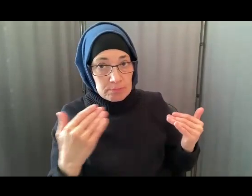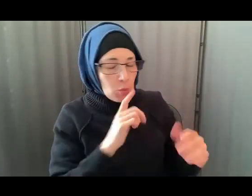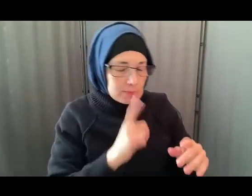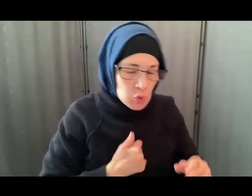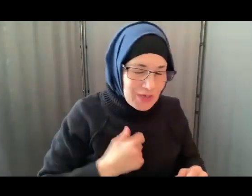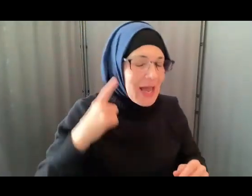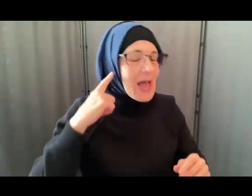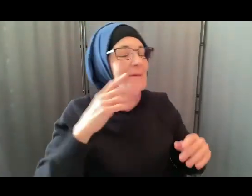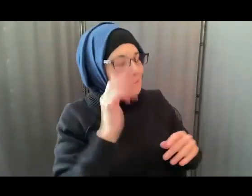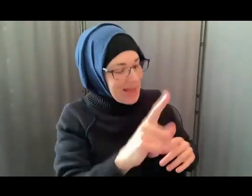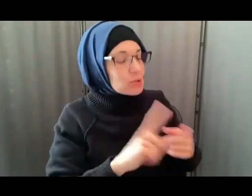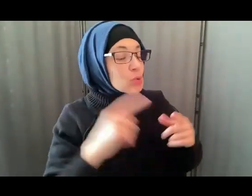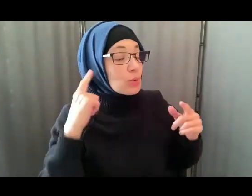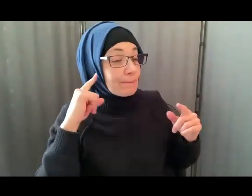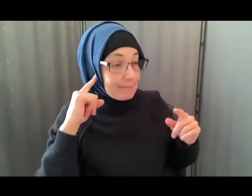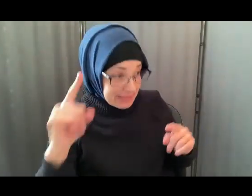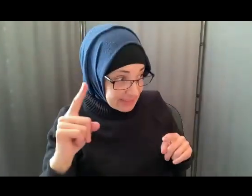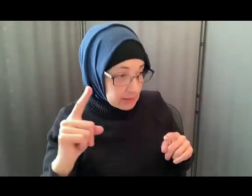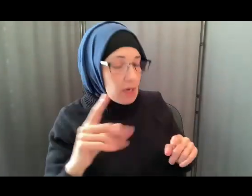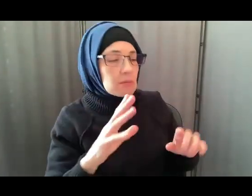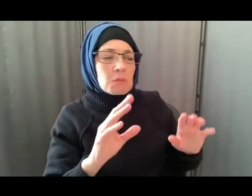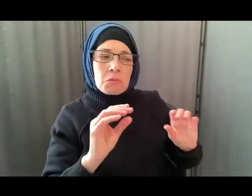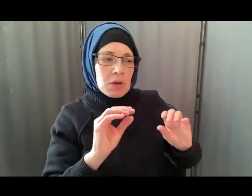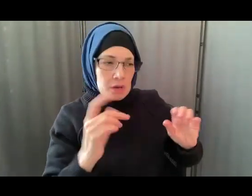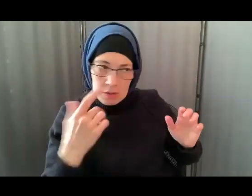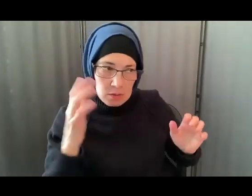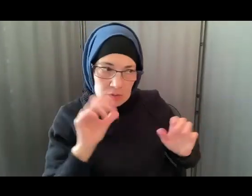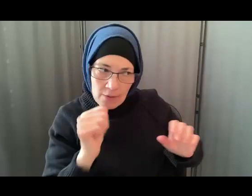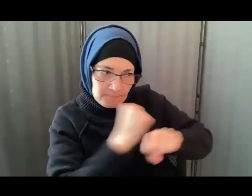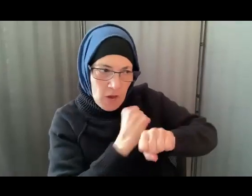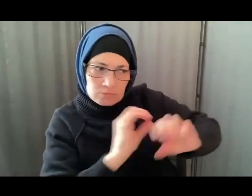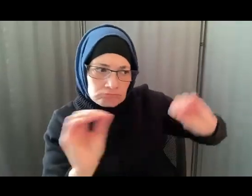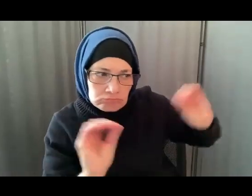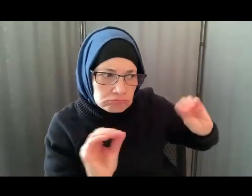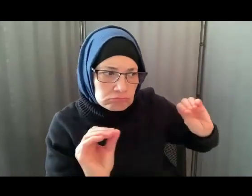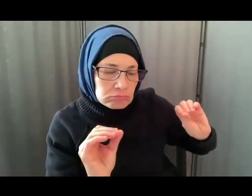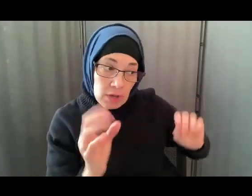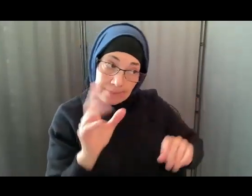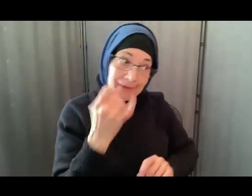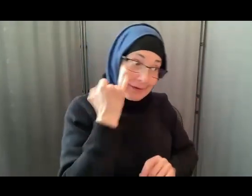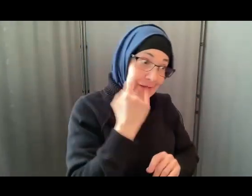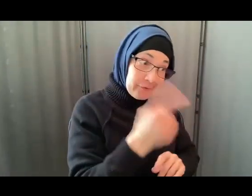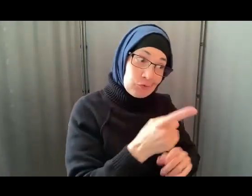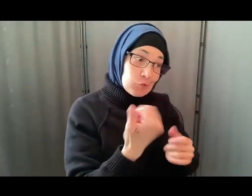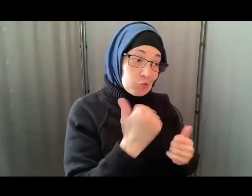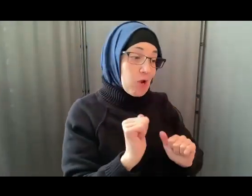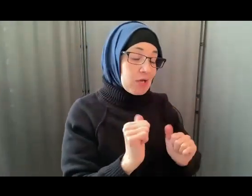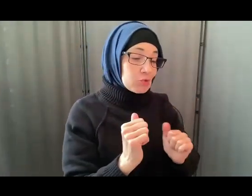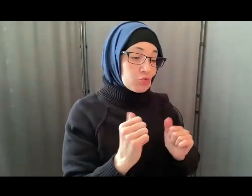you insist, we can fight you back. Otherwise, you can come next year and we will